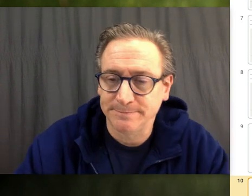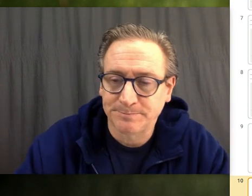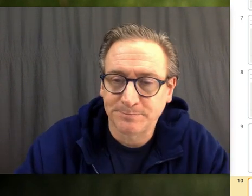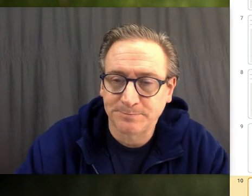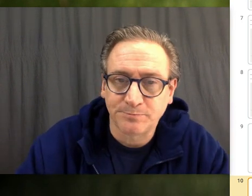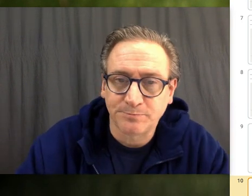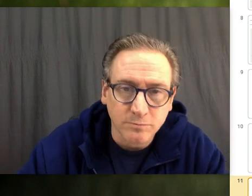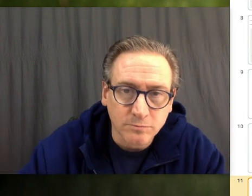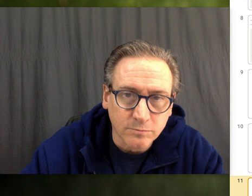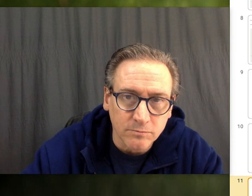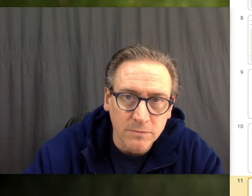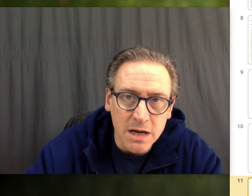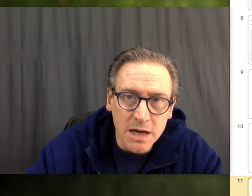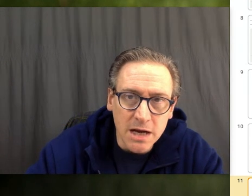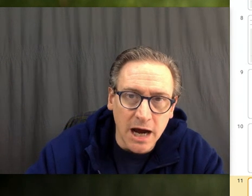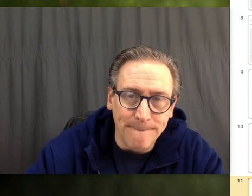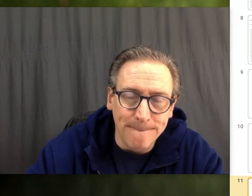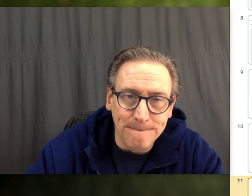practicing.